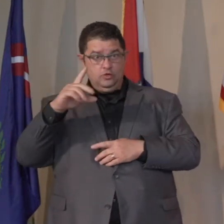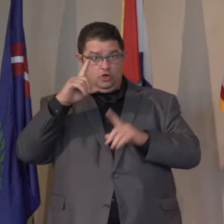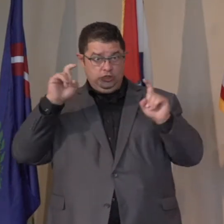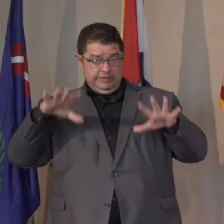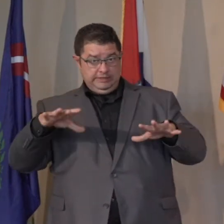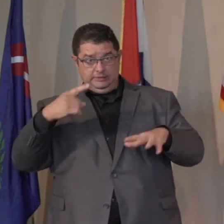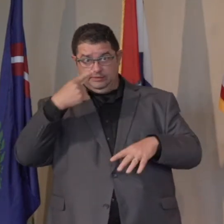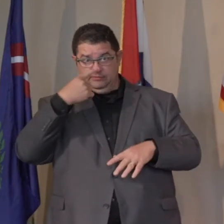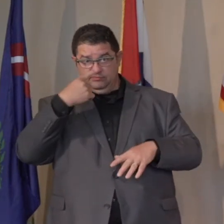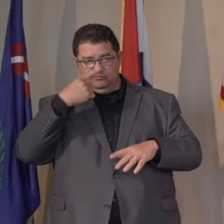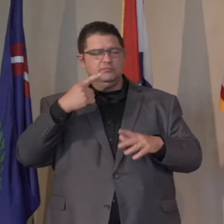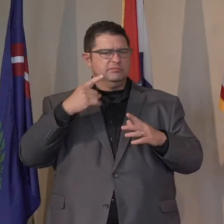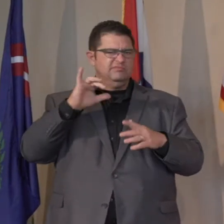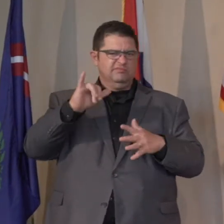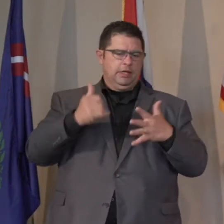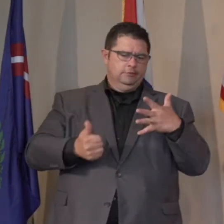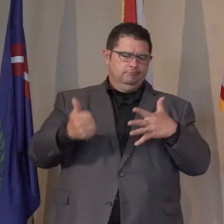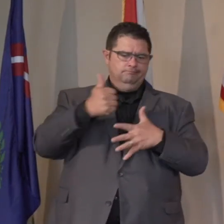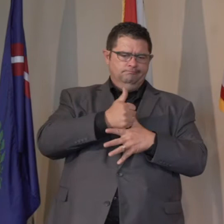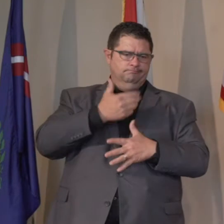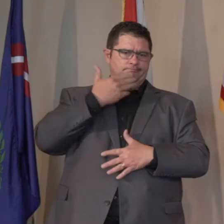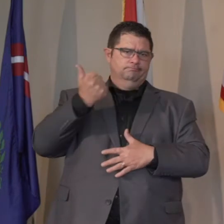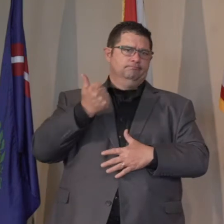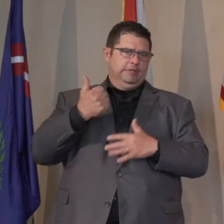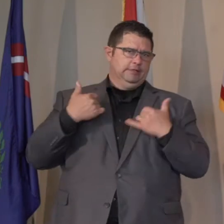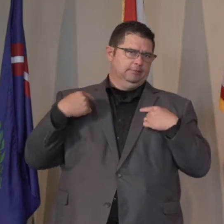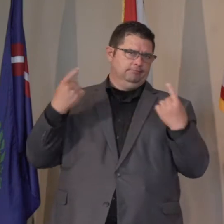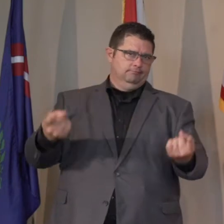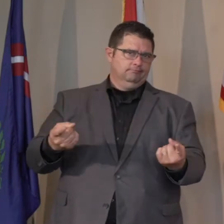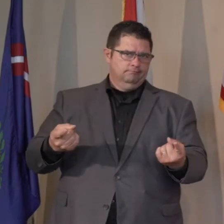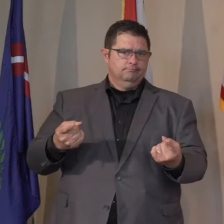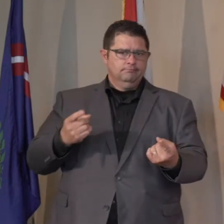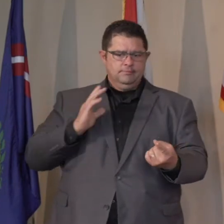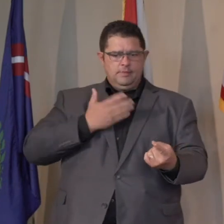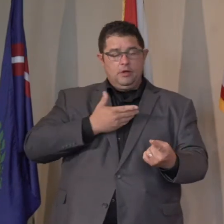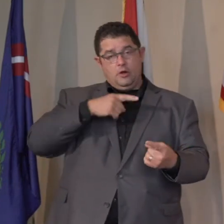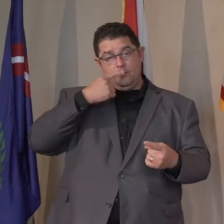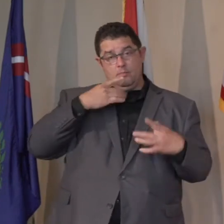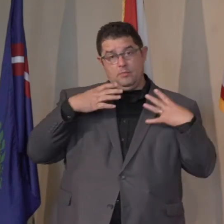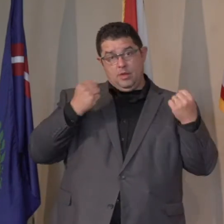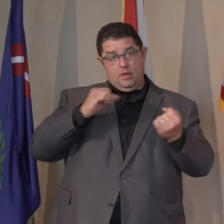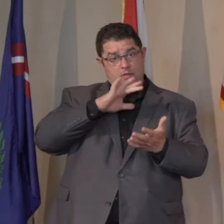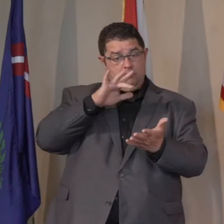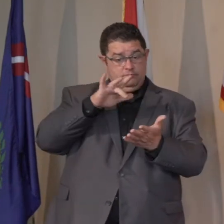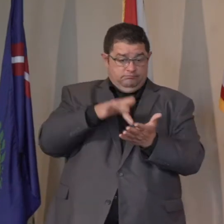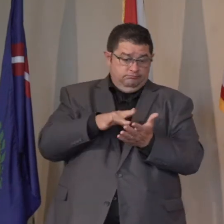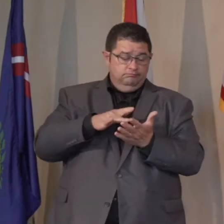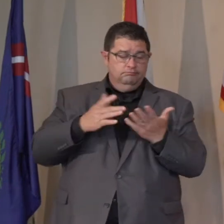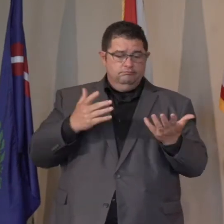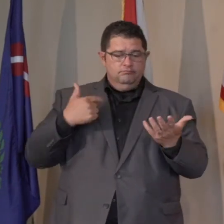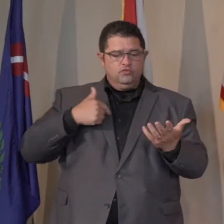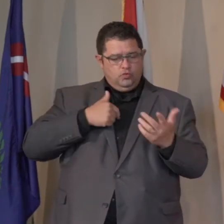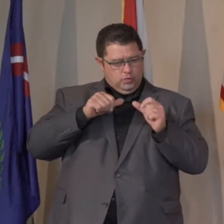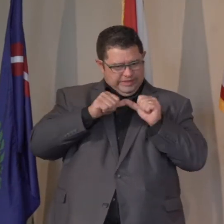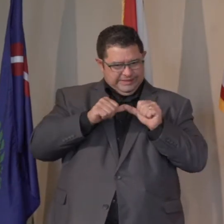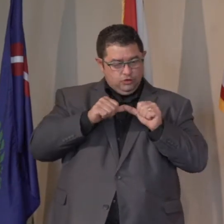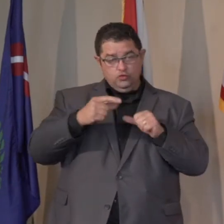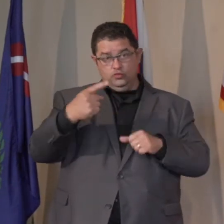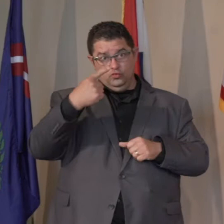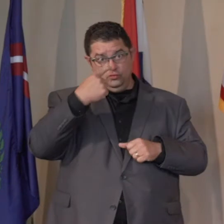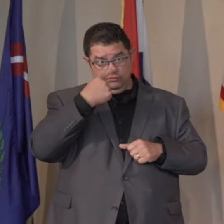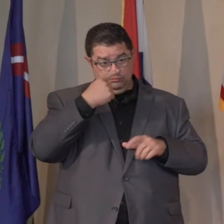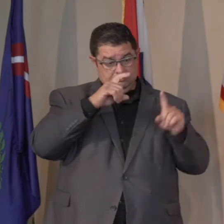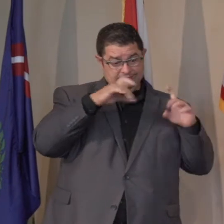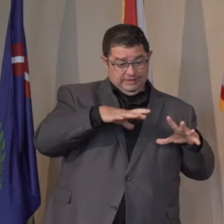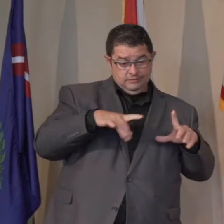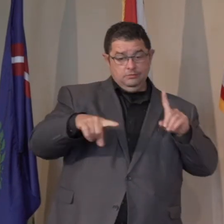gold standard. And in our public health facilities, we will continue administering the nasal swab test in addition